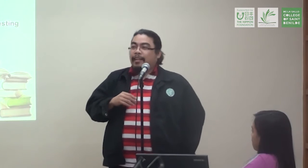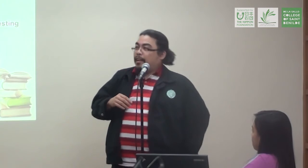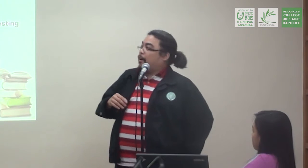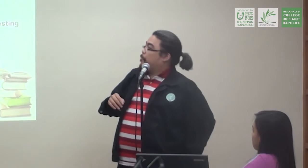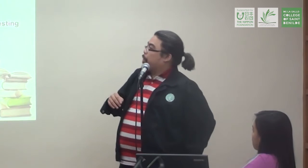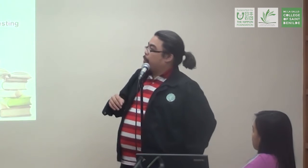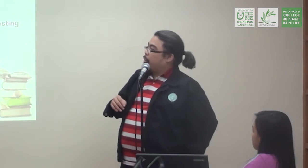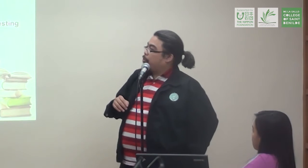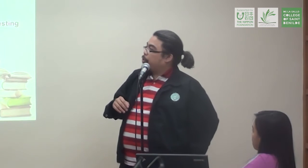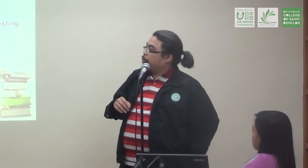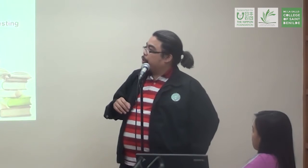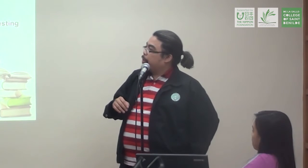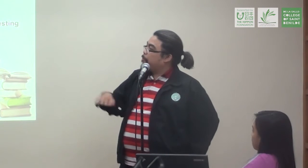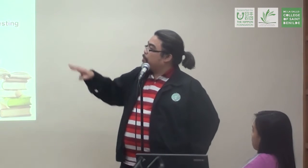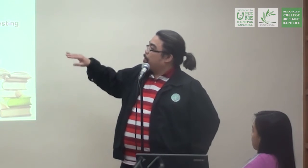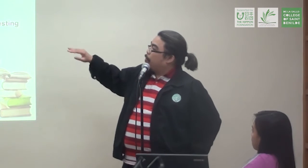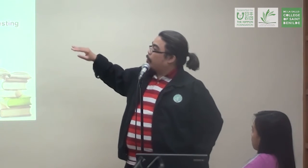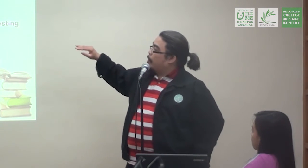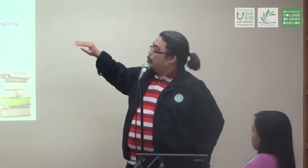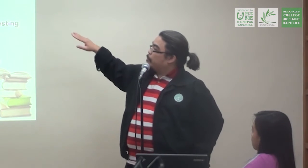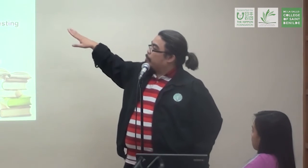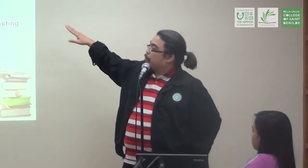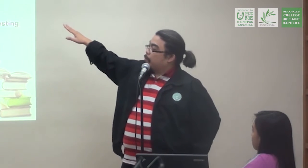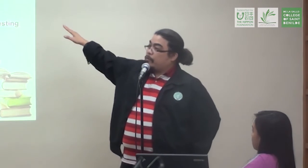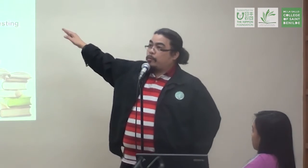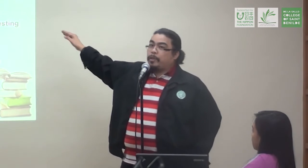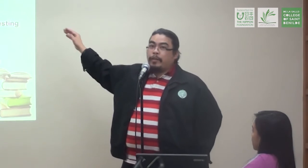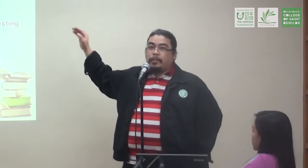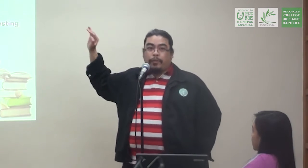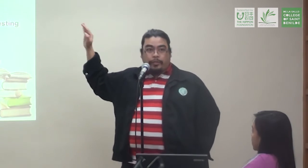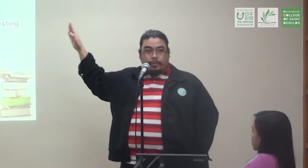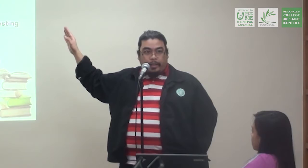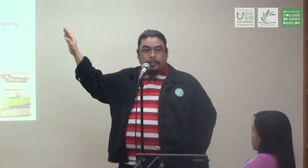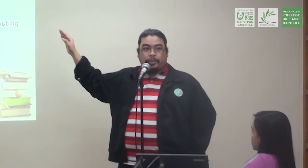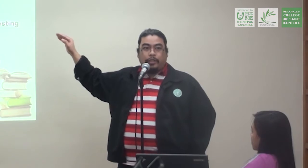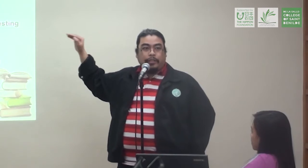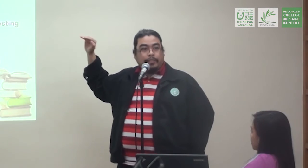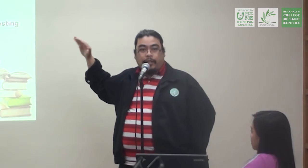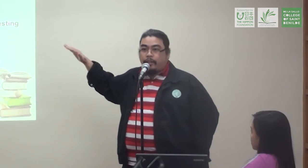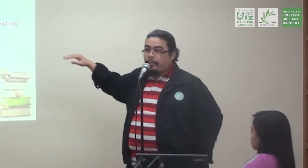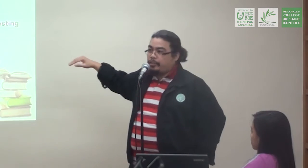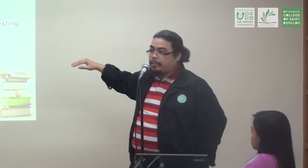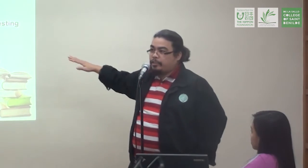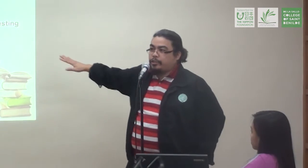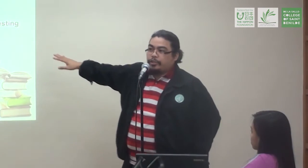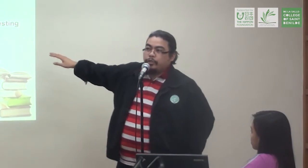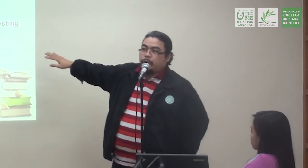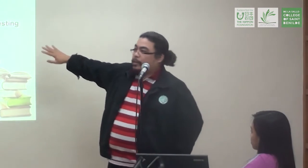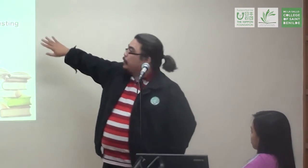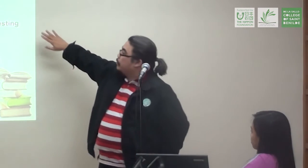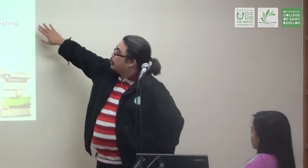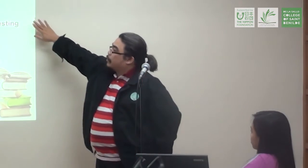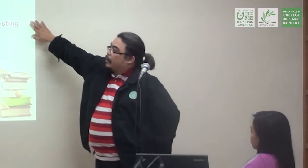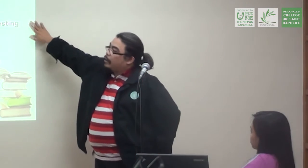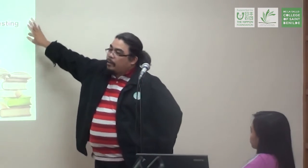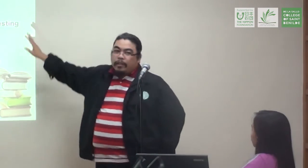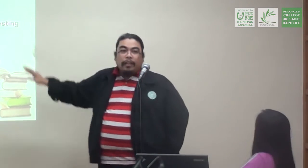then, there were literature from the field of education and psychology, such as this